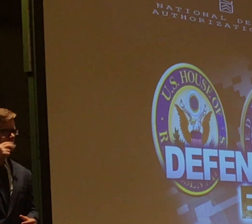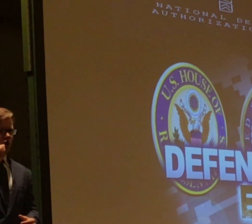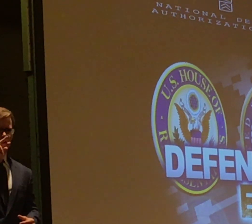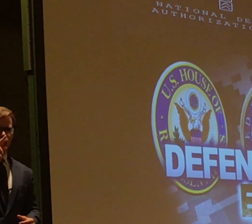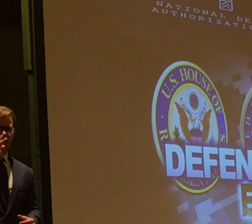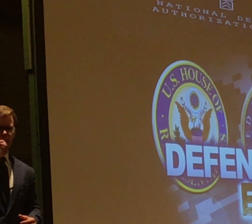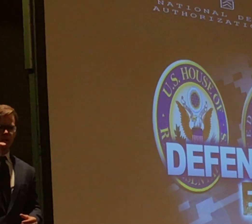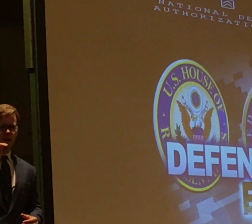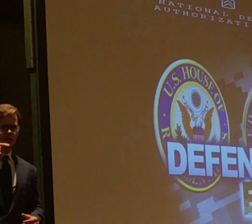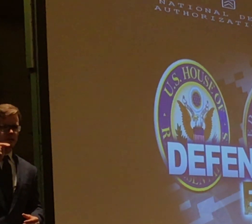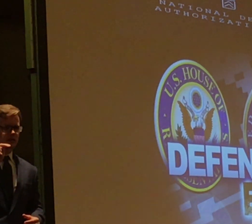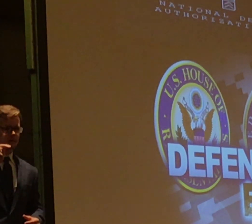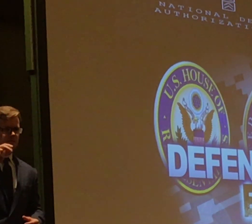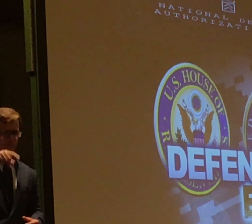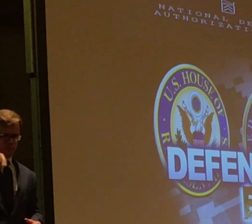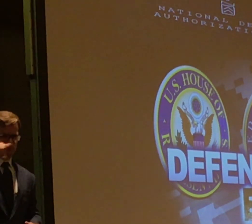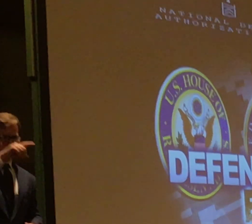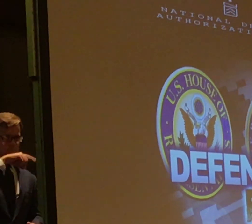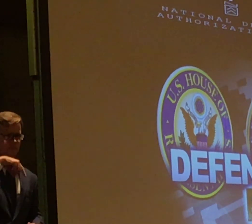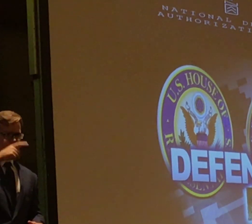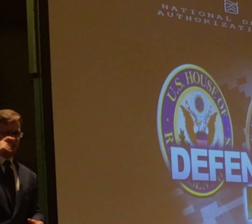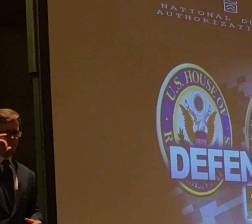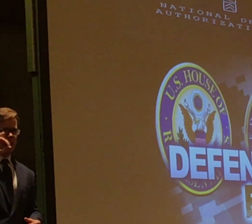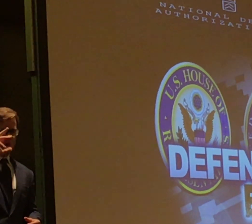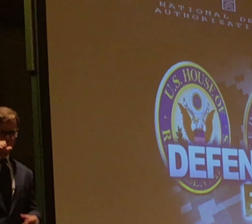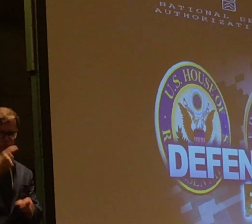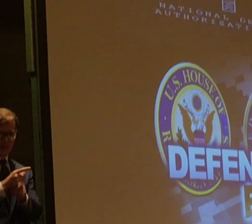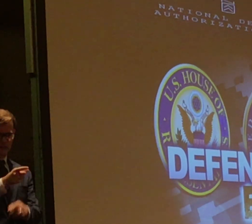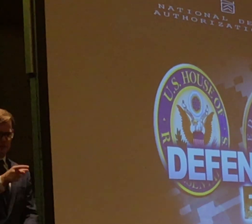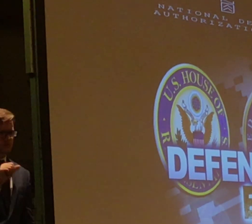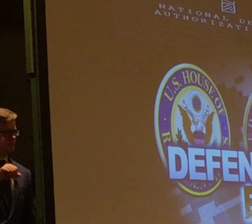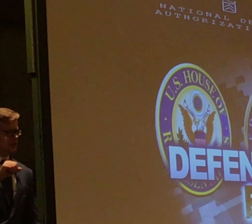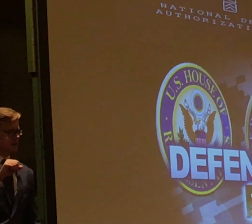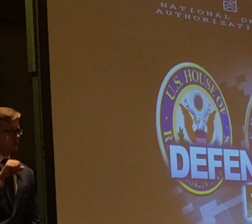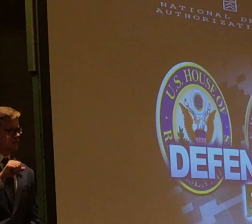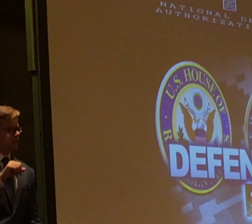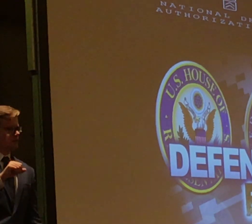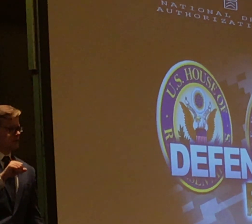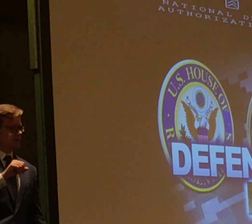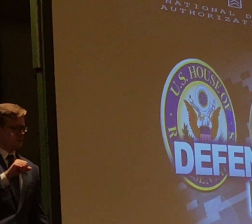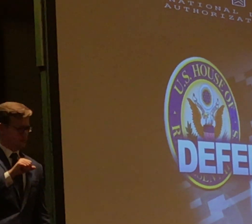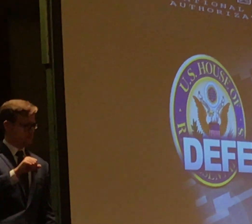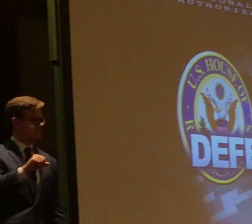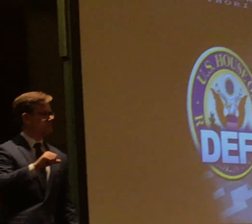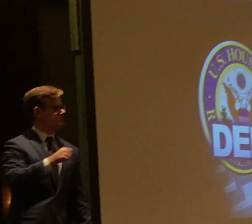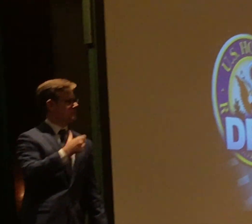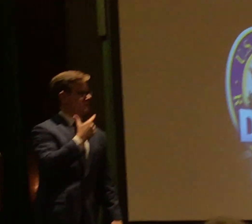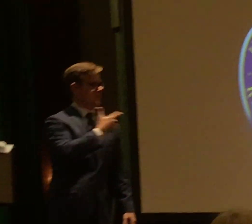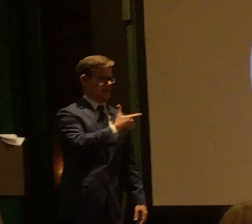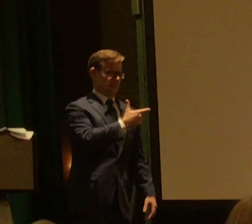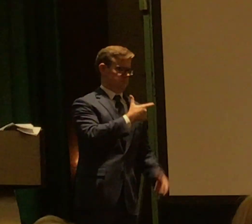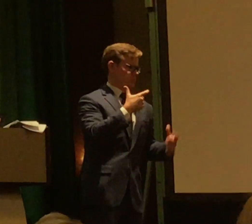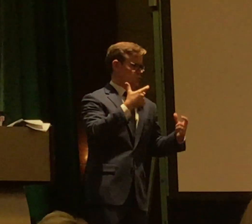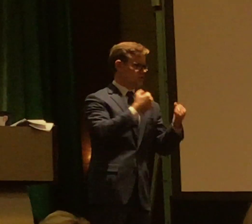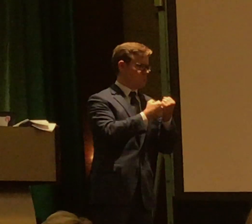the Senator Tom Harkin. Yeah. I'm sure you're familiar with him. From Iowa.